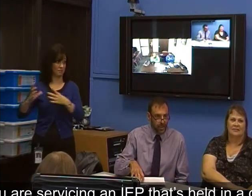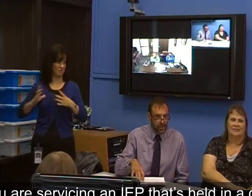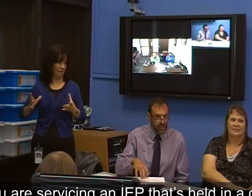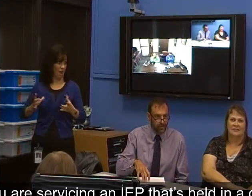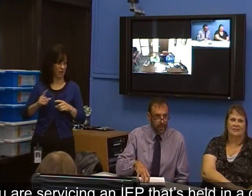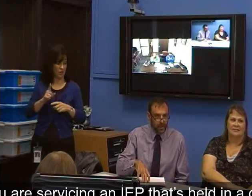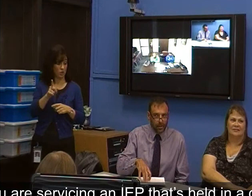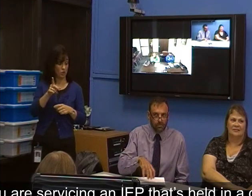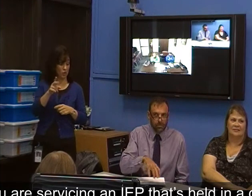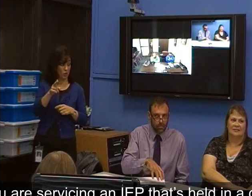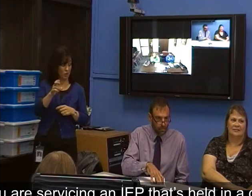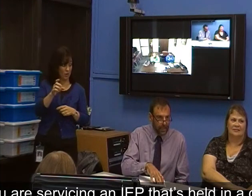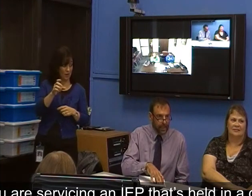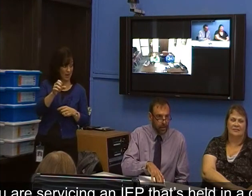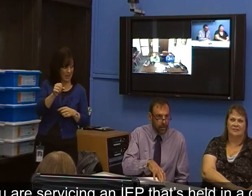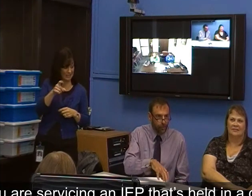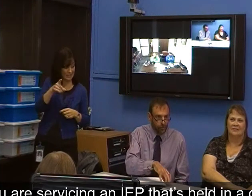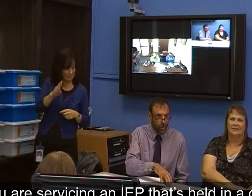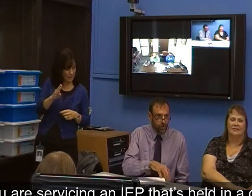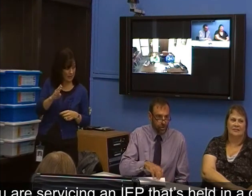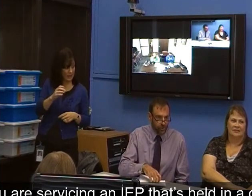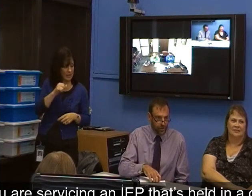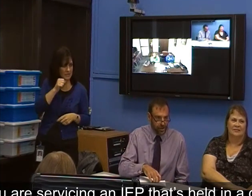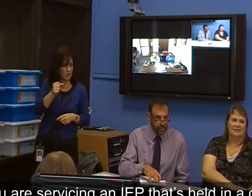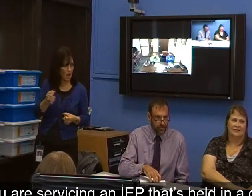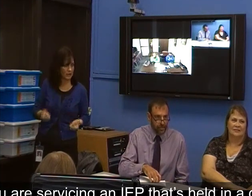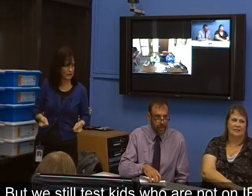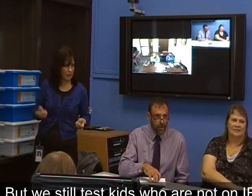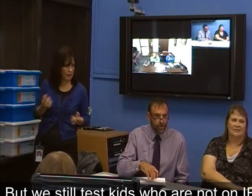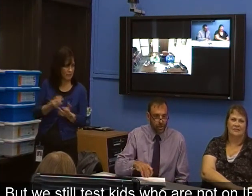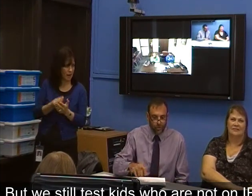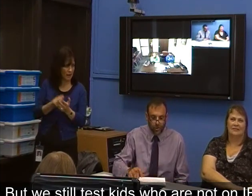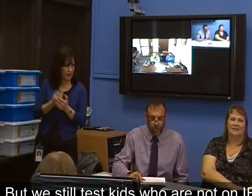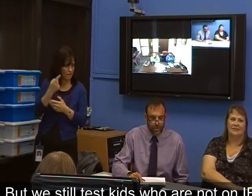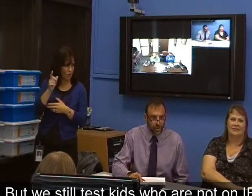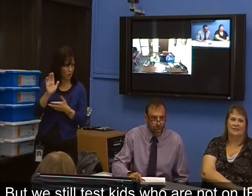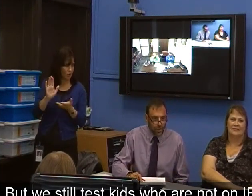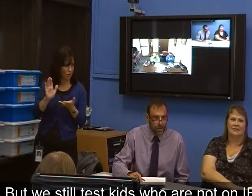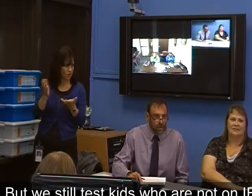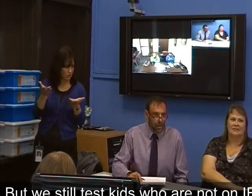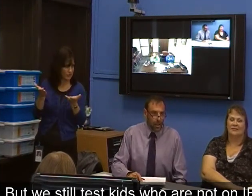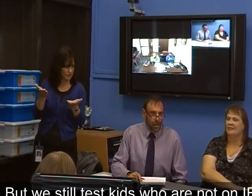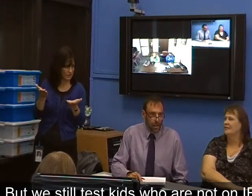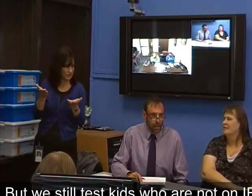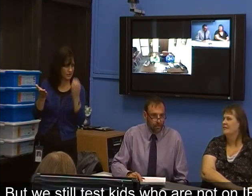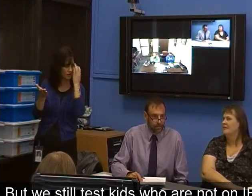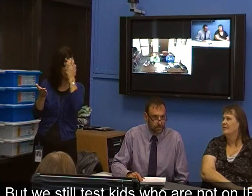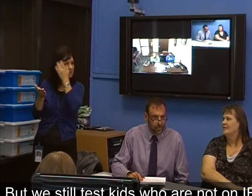USDB is expending money for your services. So the question was,